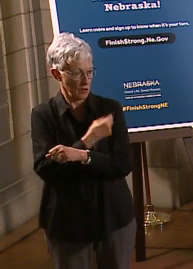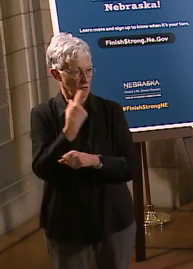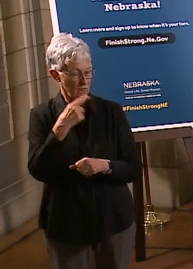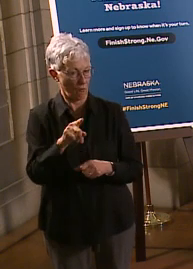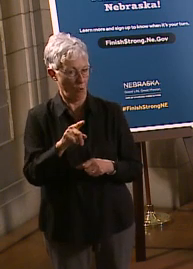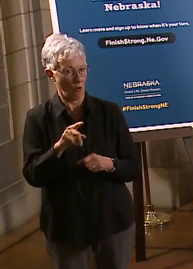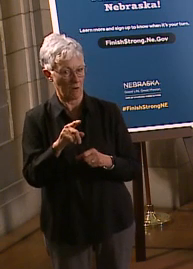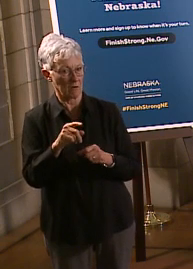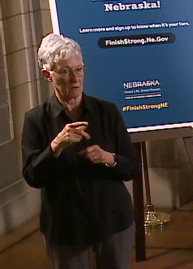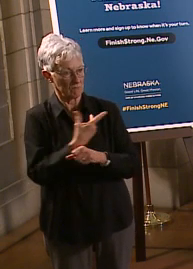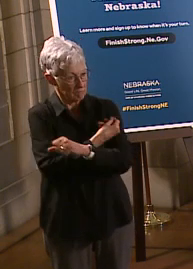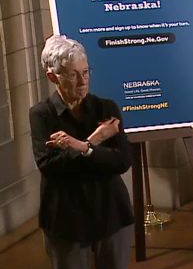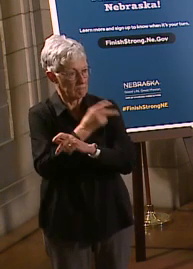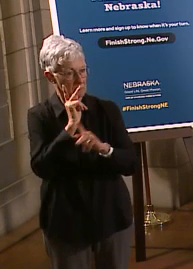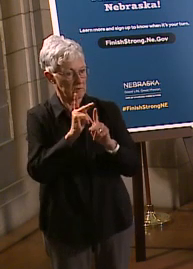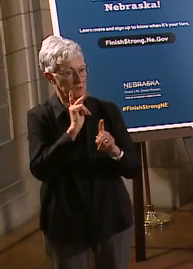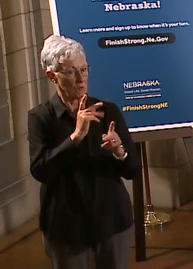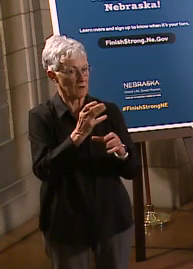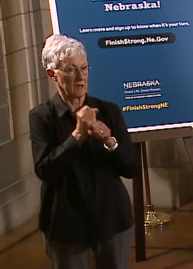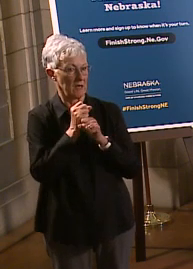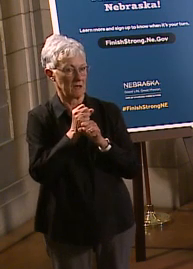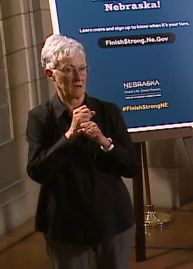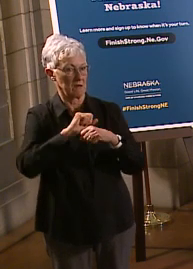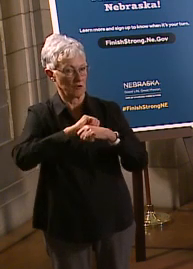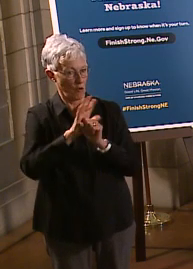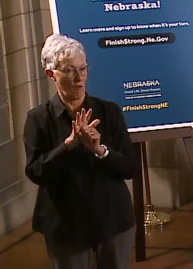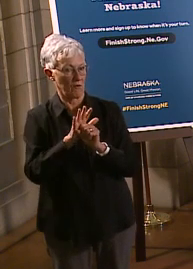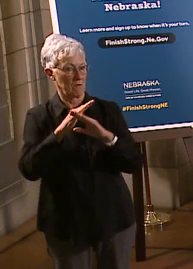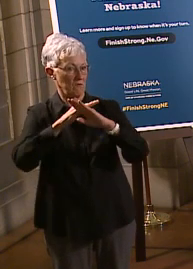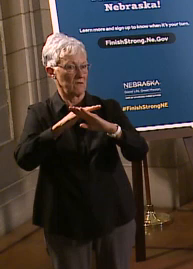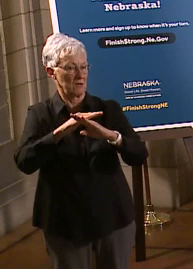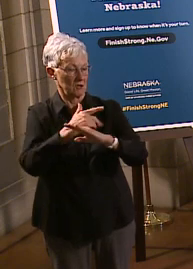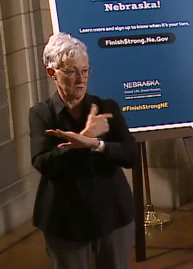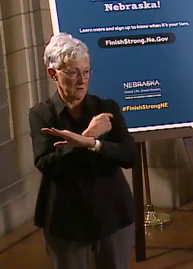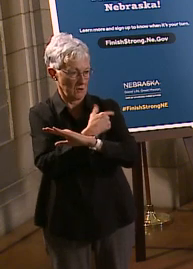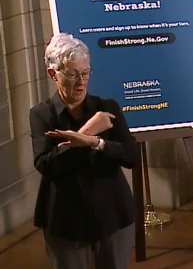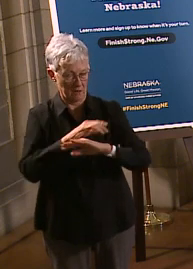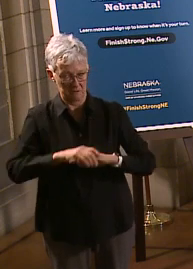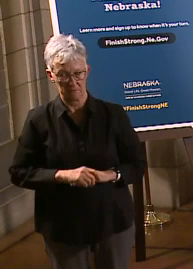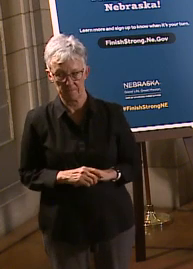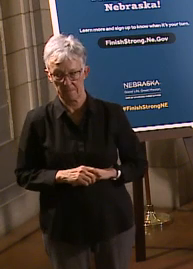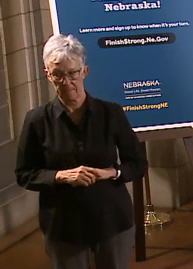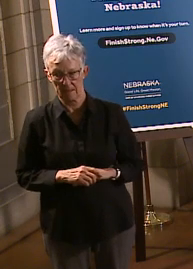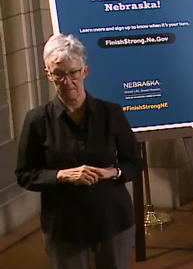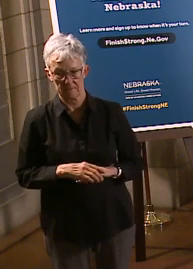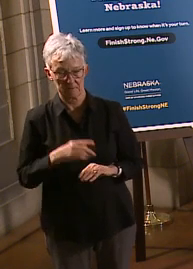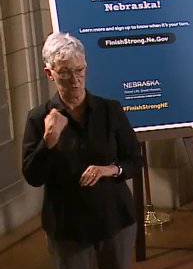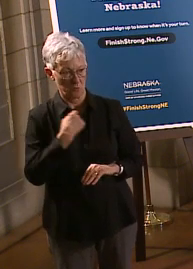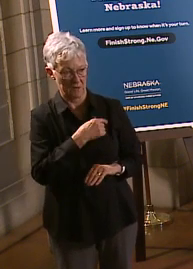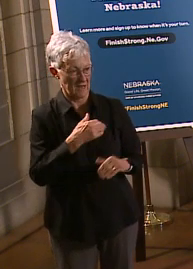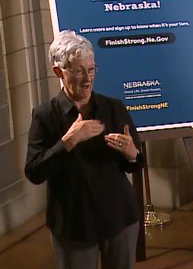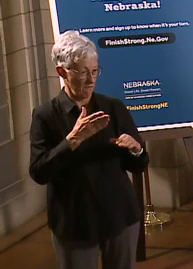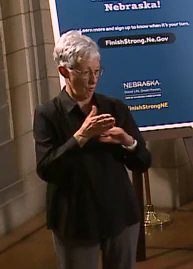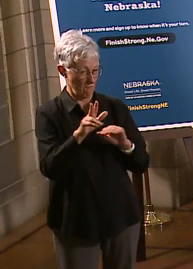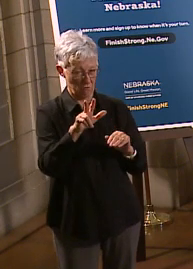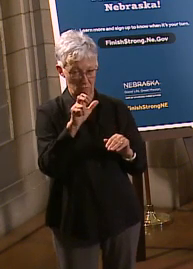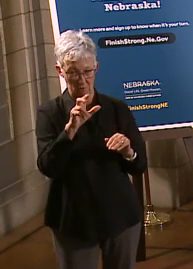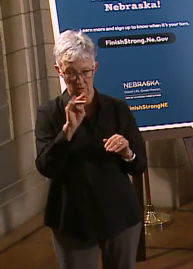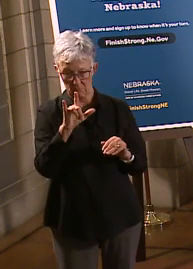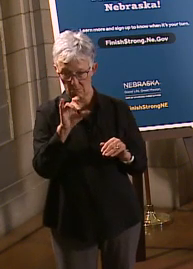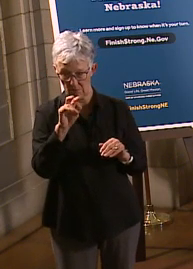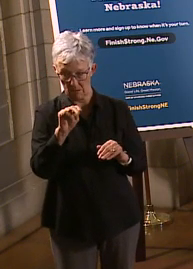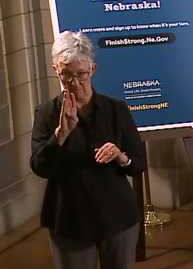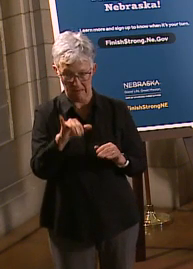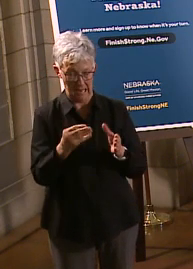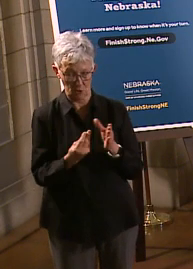in the US to deliver the COVID vaccine to citizens around. We're delivering all 300 million of those by this spring. And we